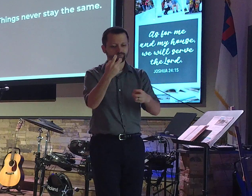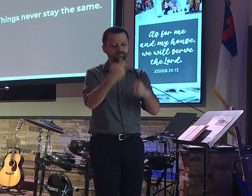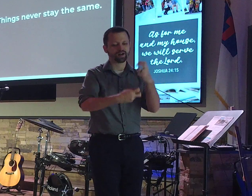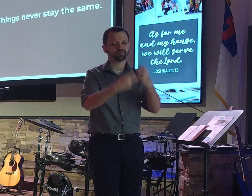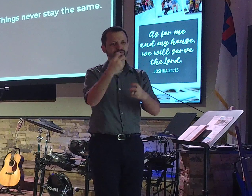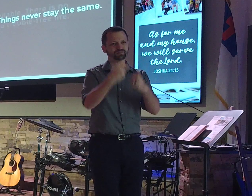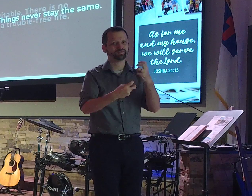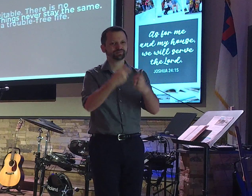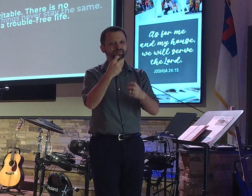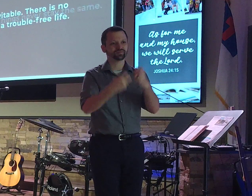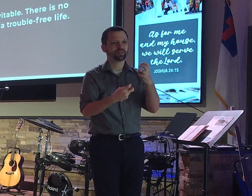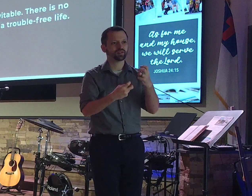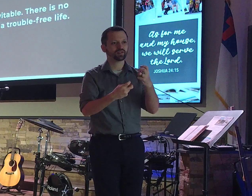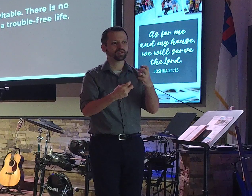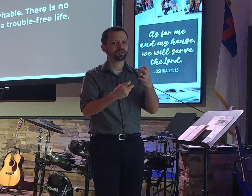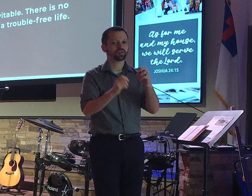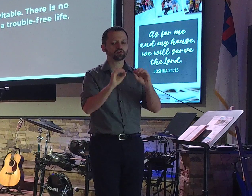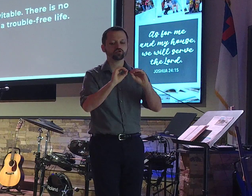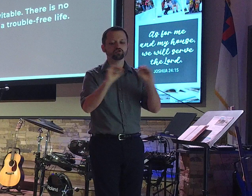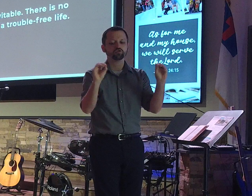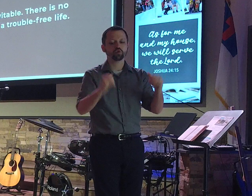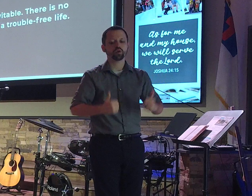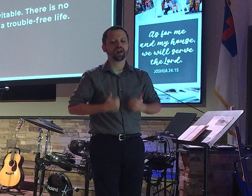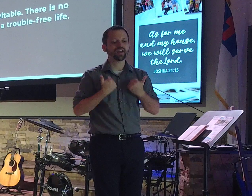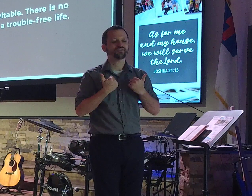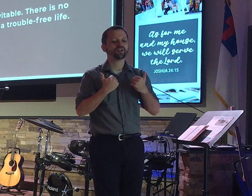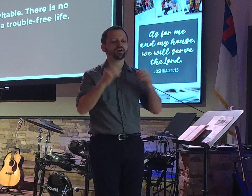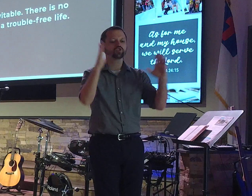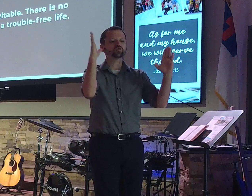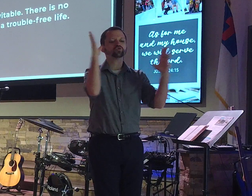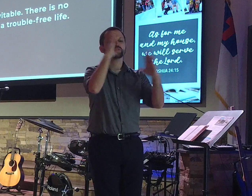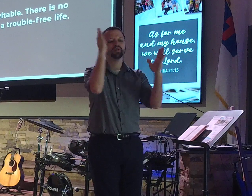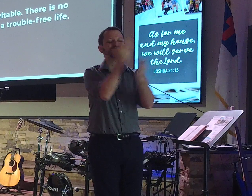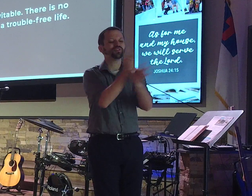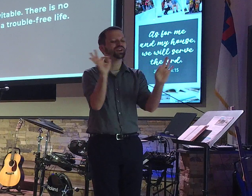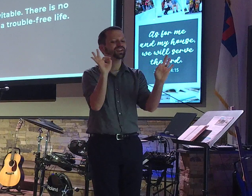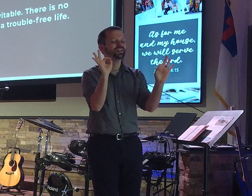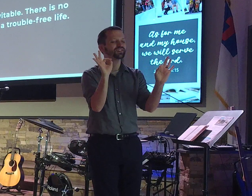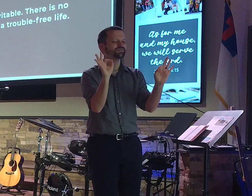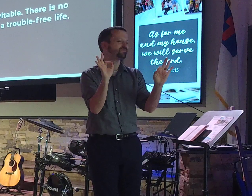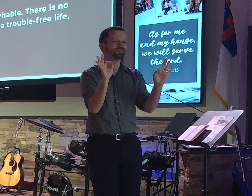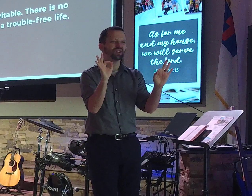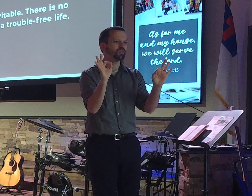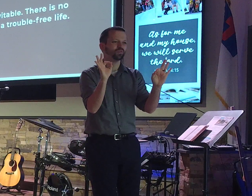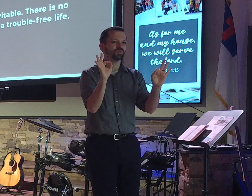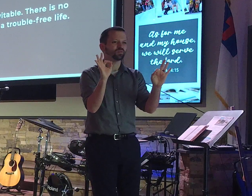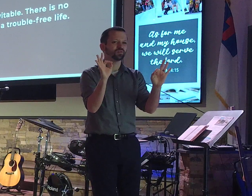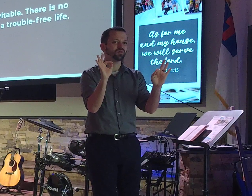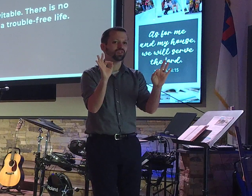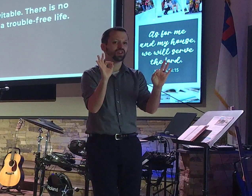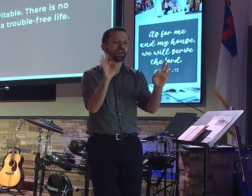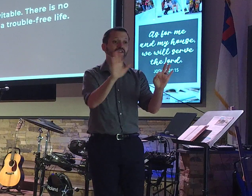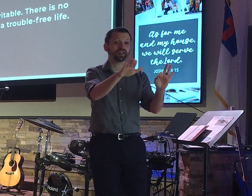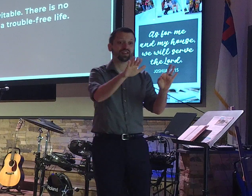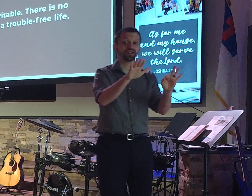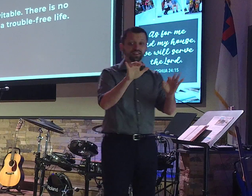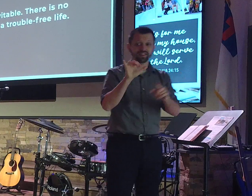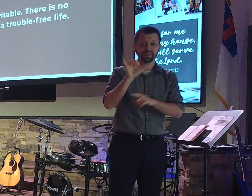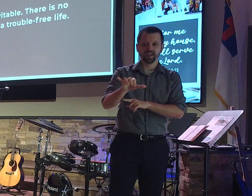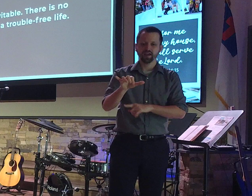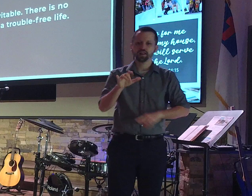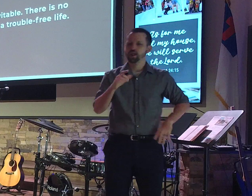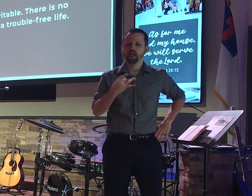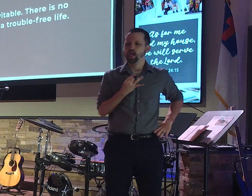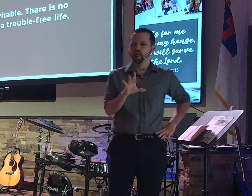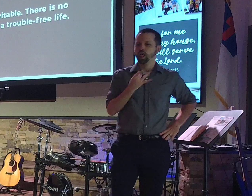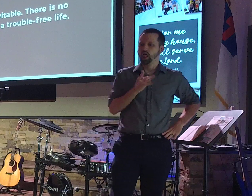no such thing as a trouble-free life. That's not such a good thing on the surface, is it? We don't like trials.